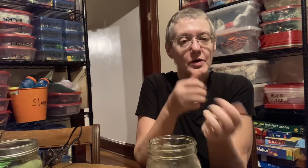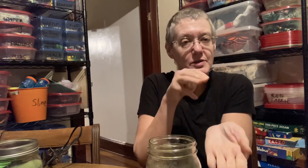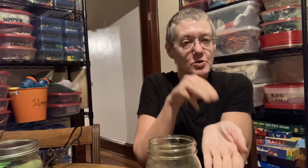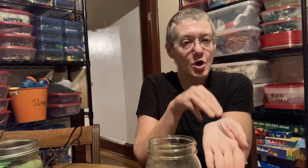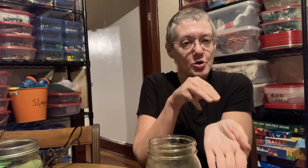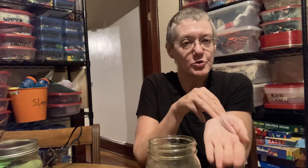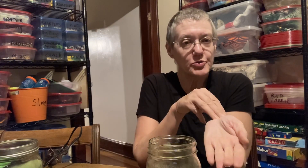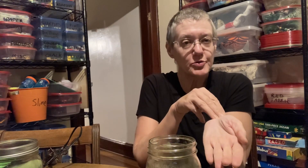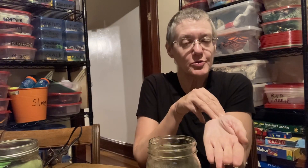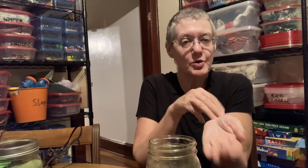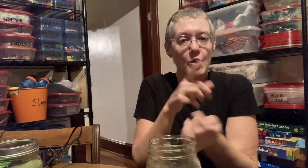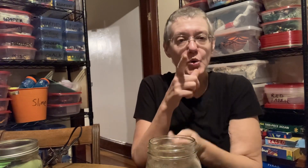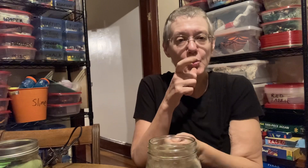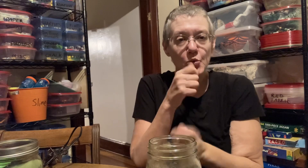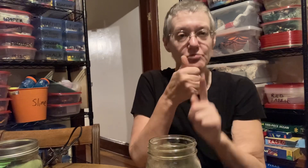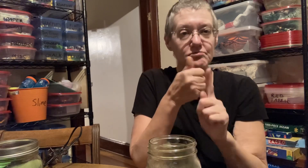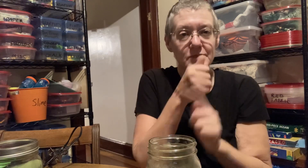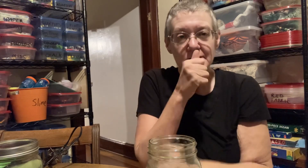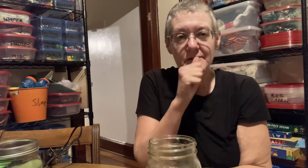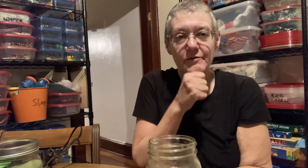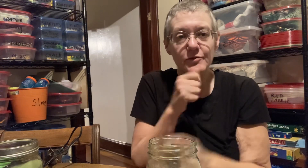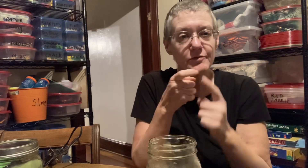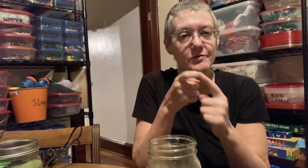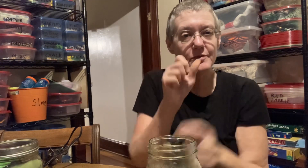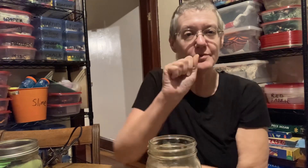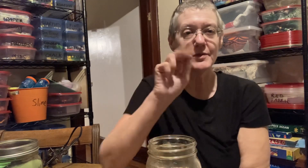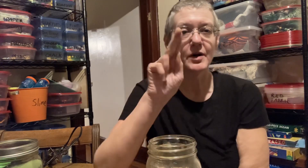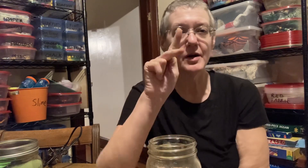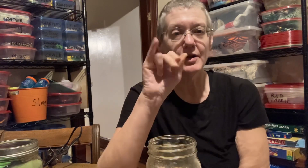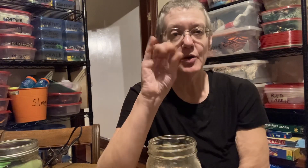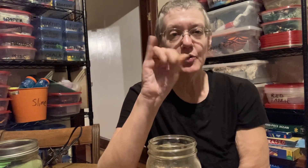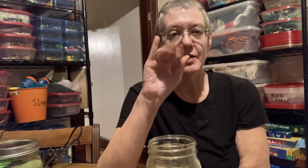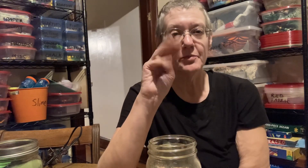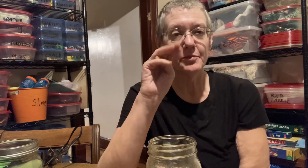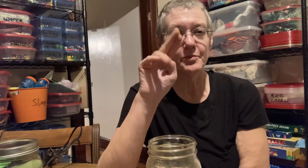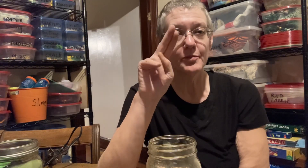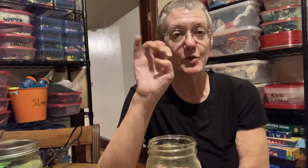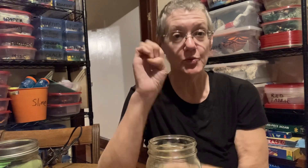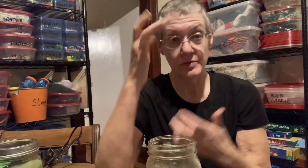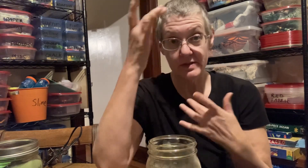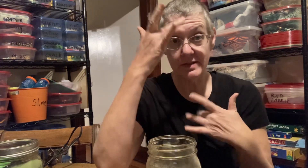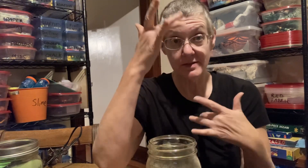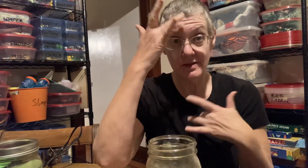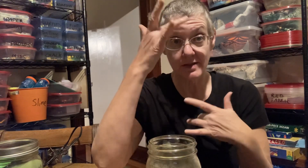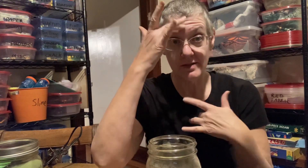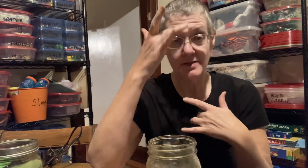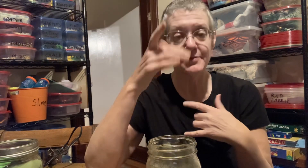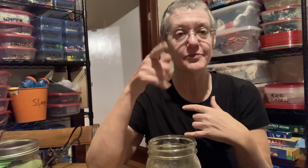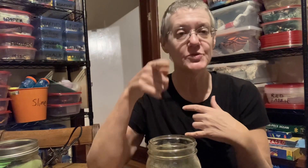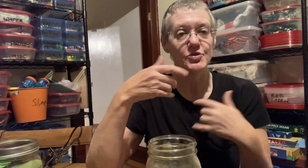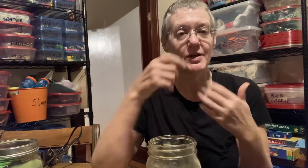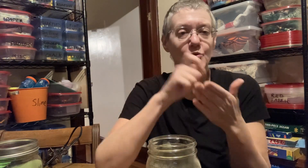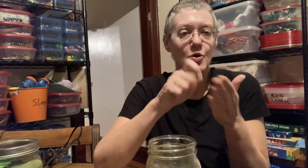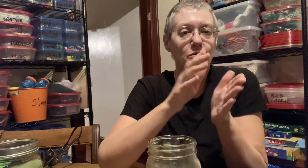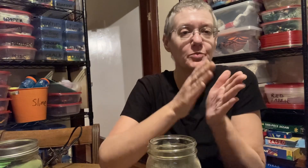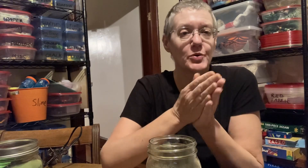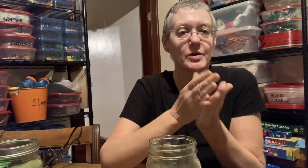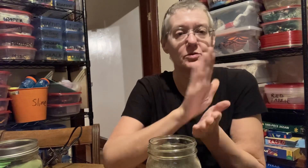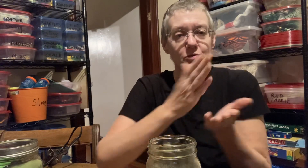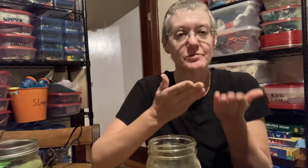It's because I'm following a doctor who herself suffers from autoimmune disease. And she wrote a book, and